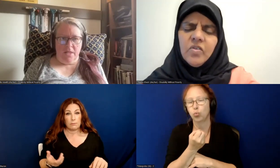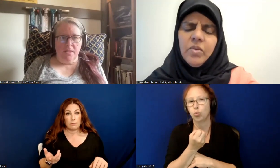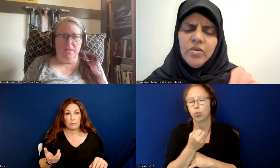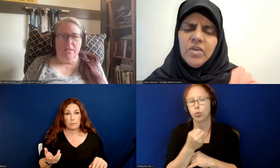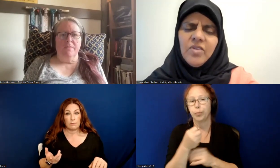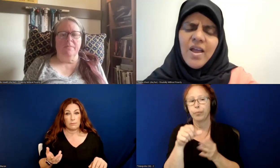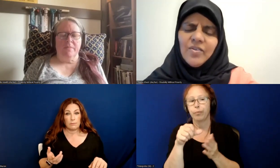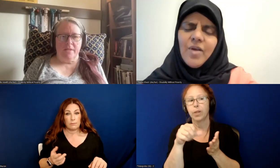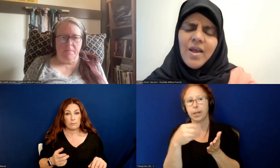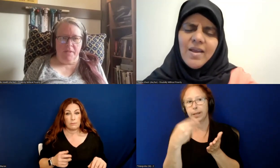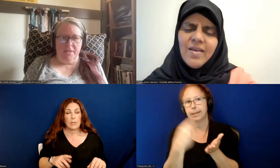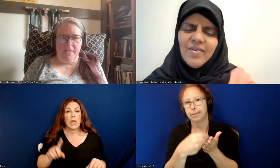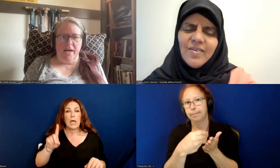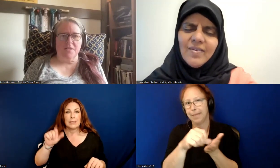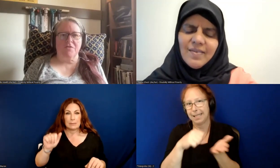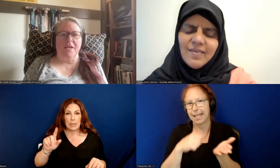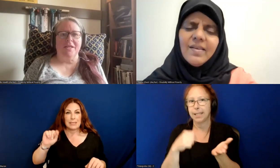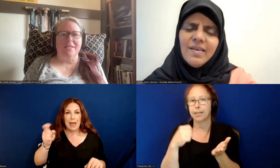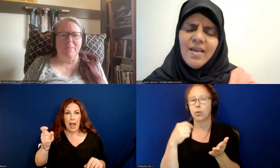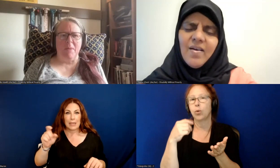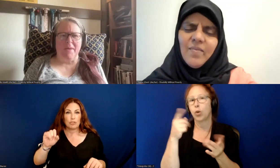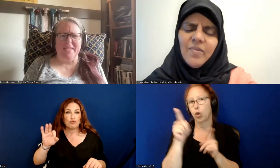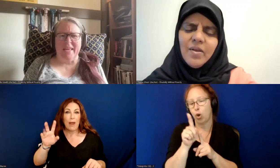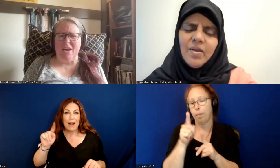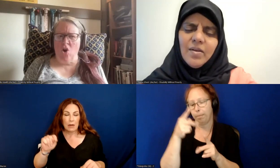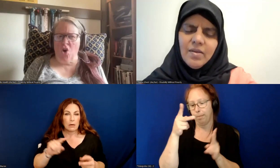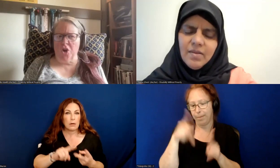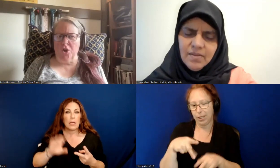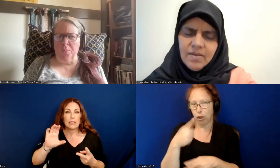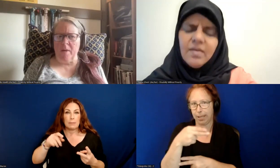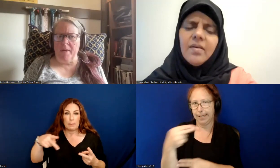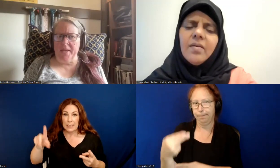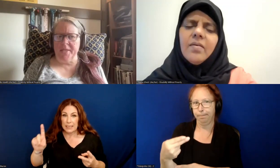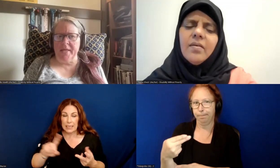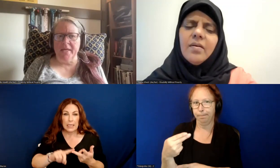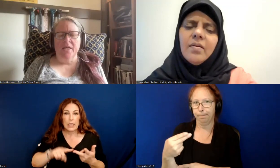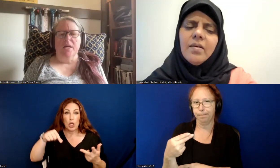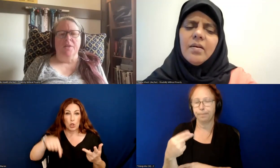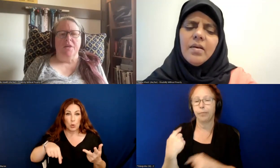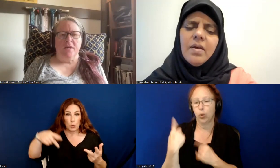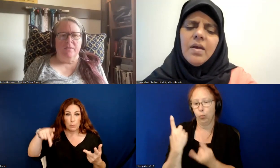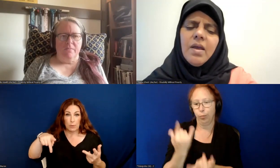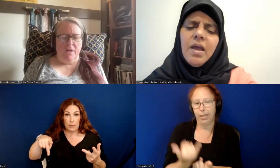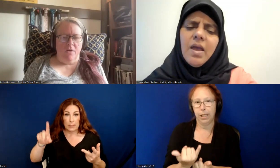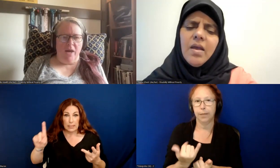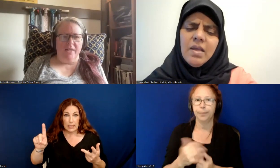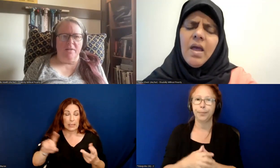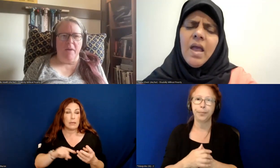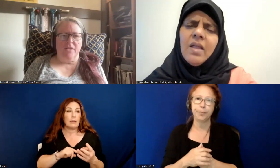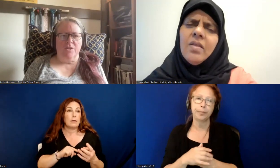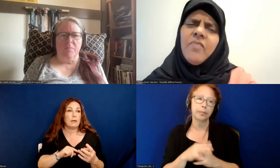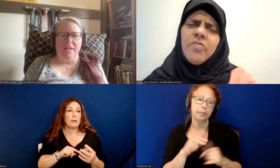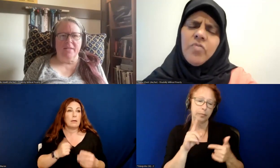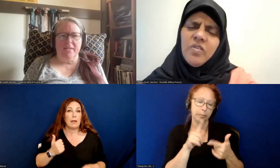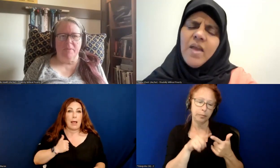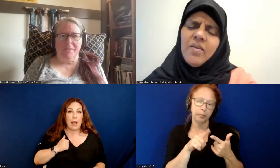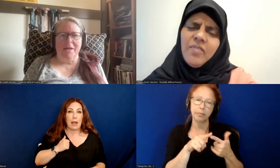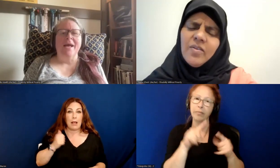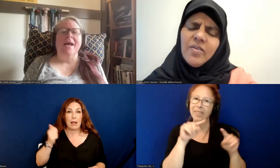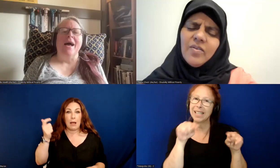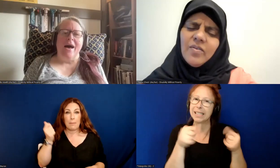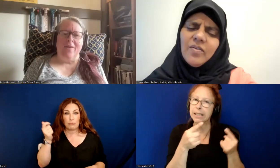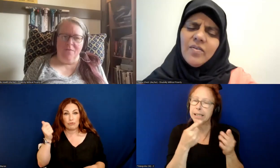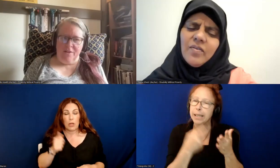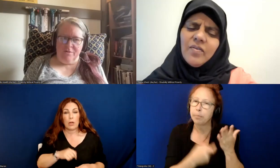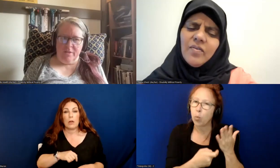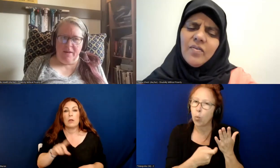The DTC, disability tax credit. disability tax credit, Yeah. CPPD or QPPD, the Yeah. Canada And the Pension Plan veterans Disability,